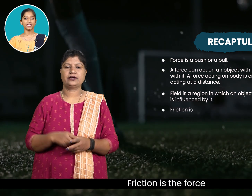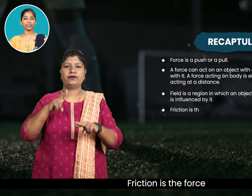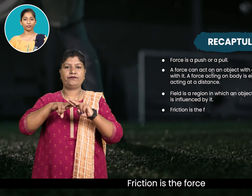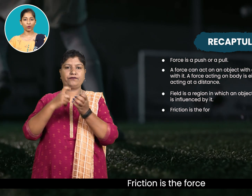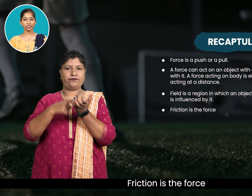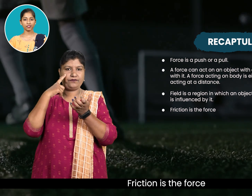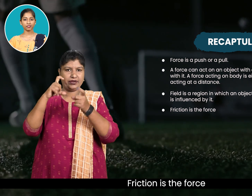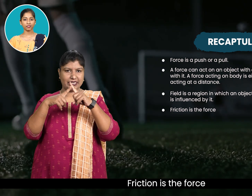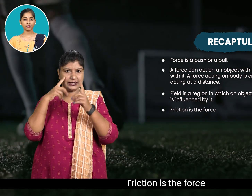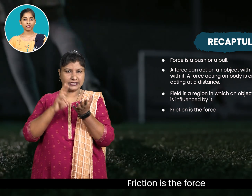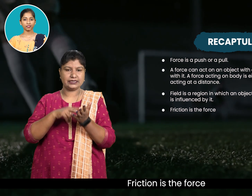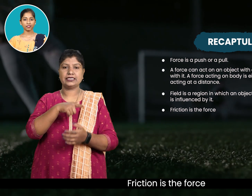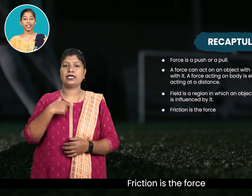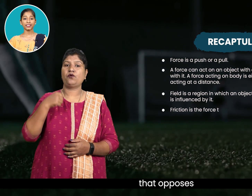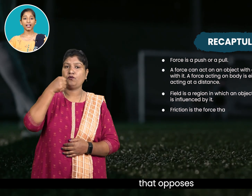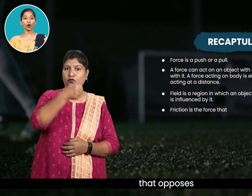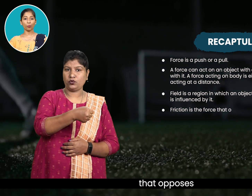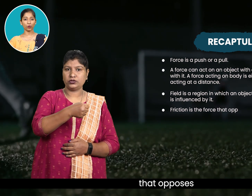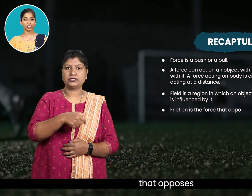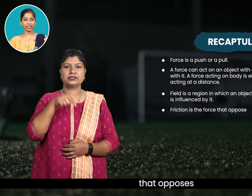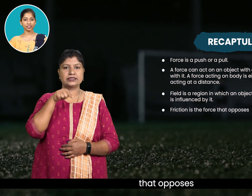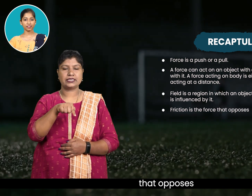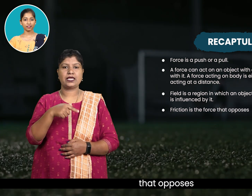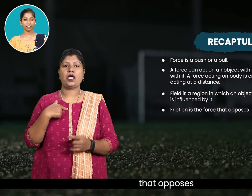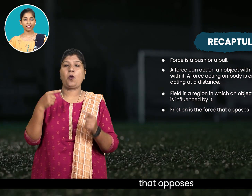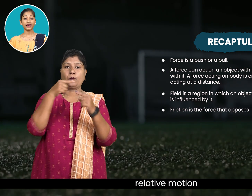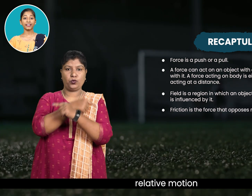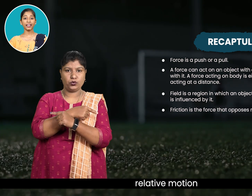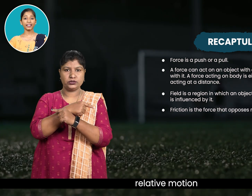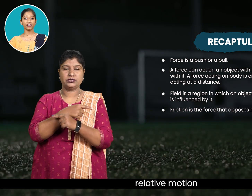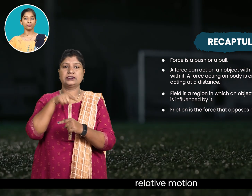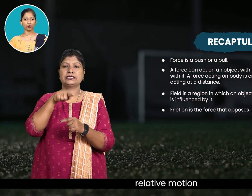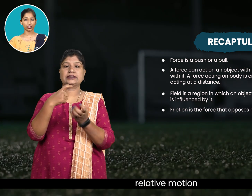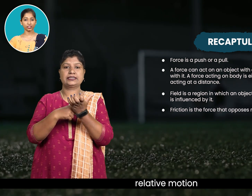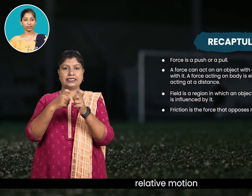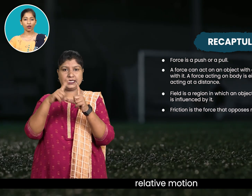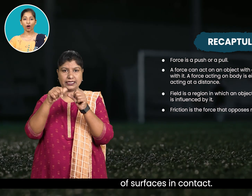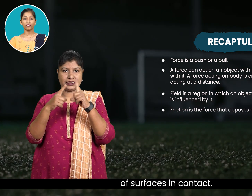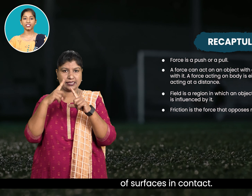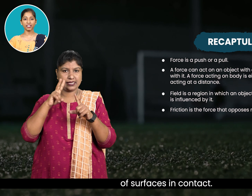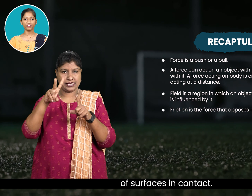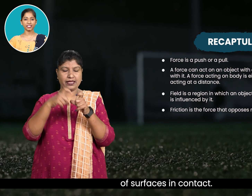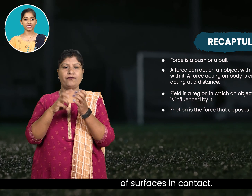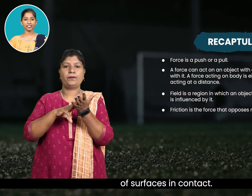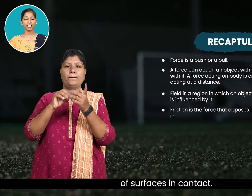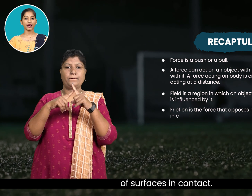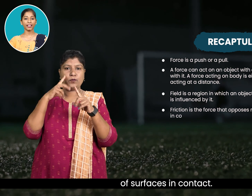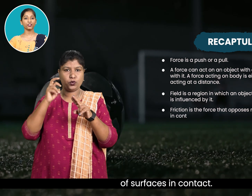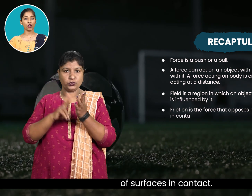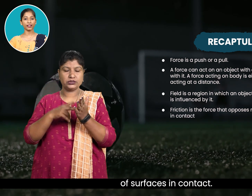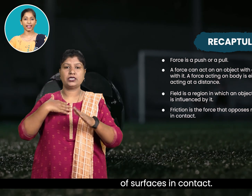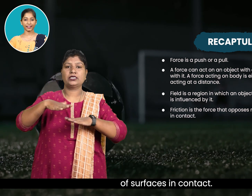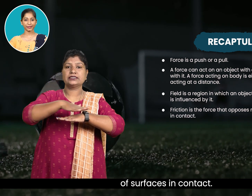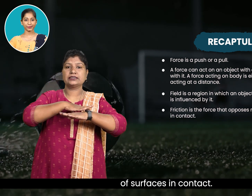Friction is the force that opposes relative motion of surfaces